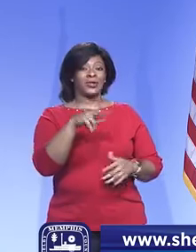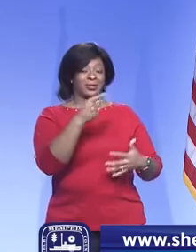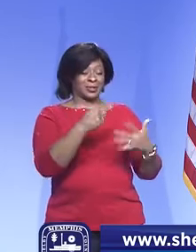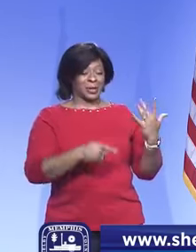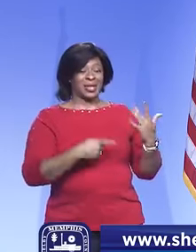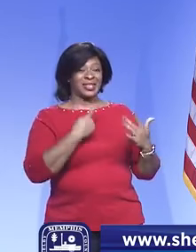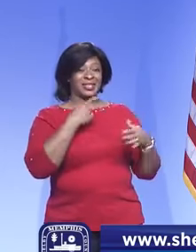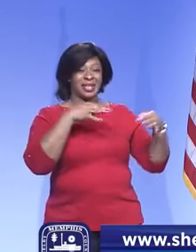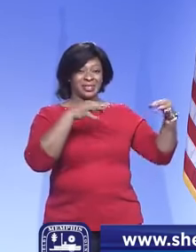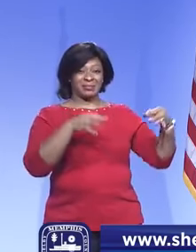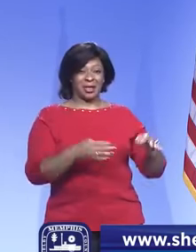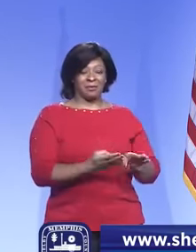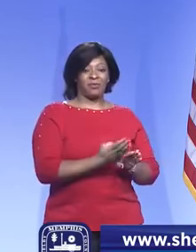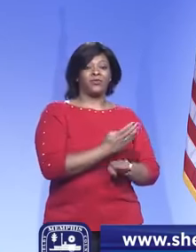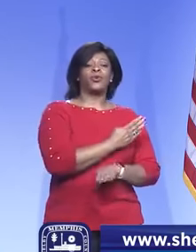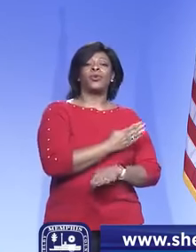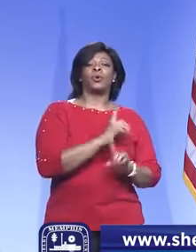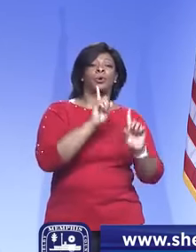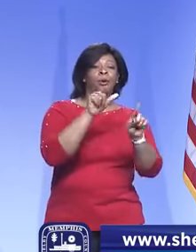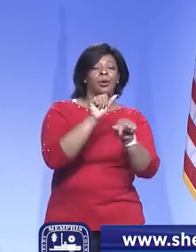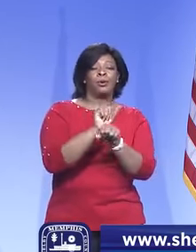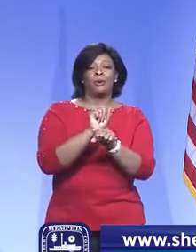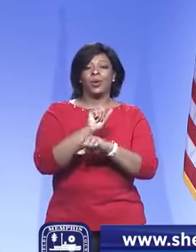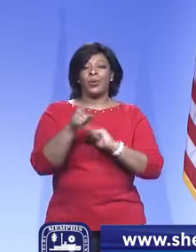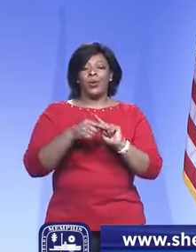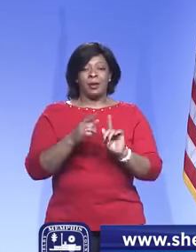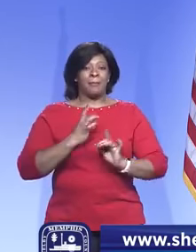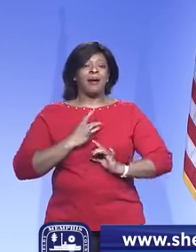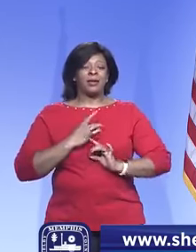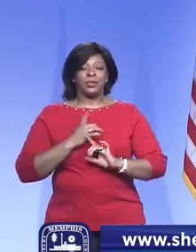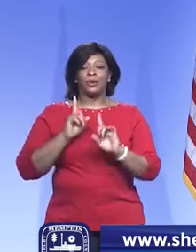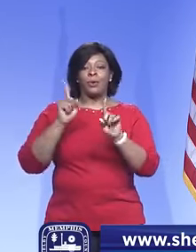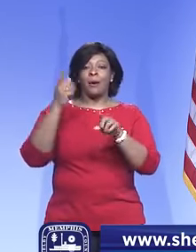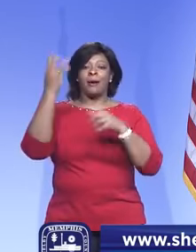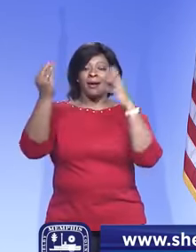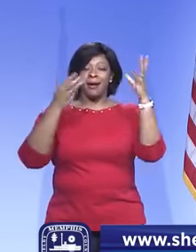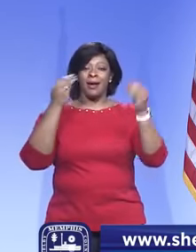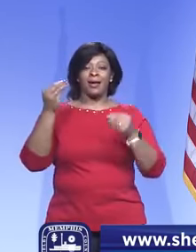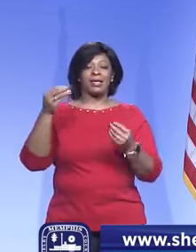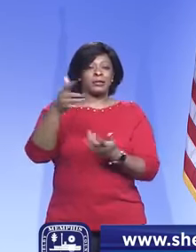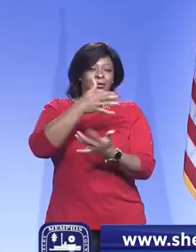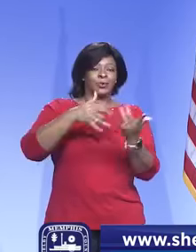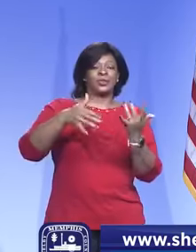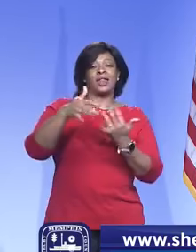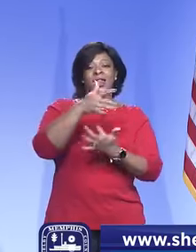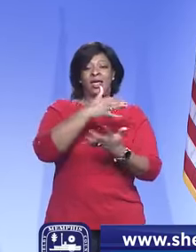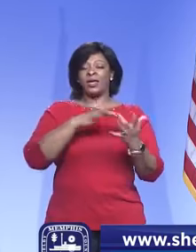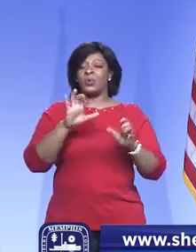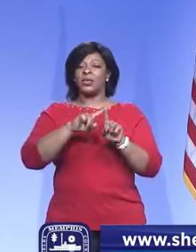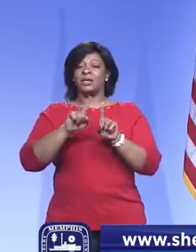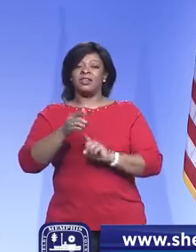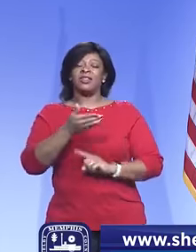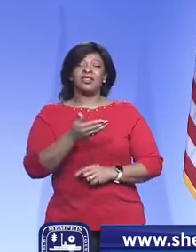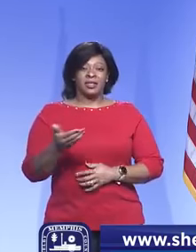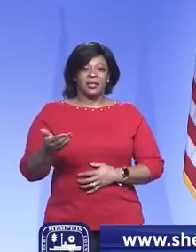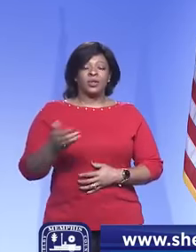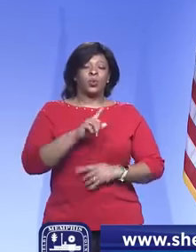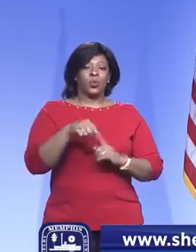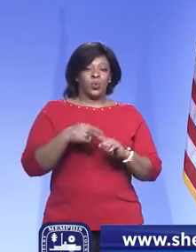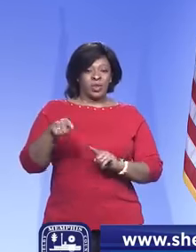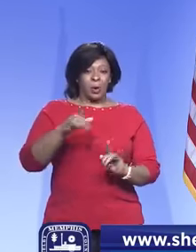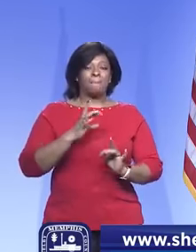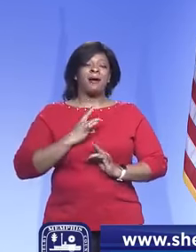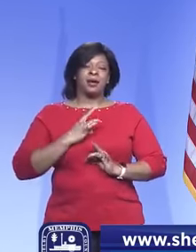just identified, going to work when they're positive, going out and socializing and doing other things when they